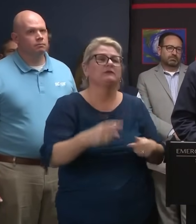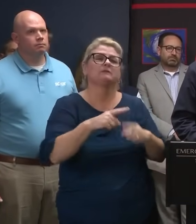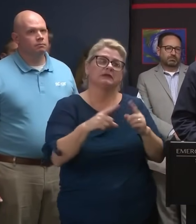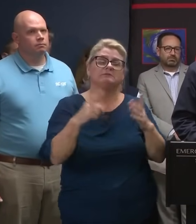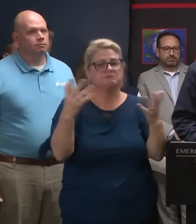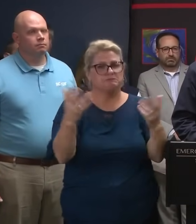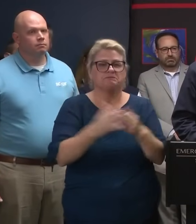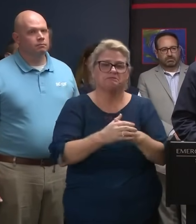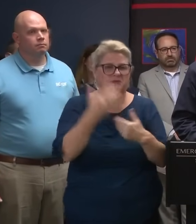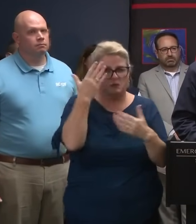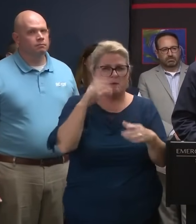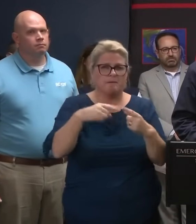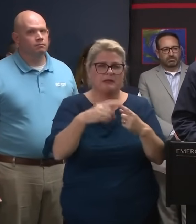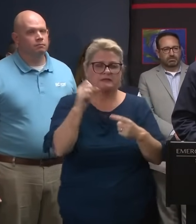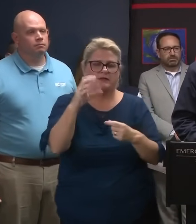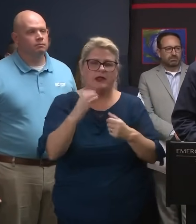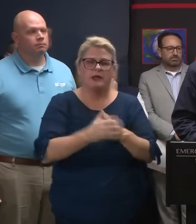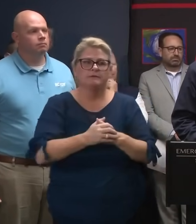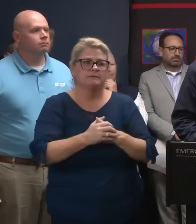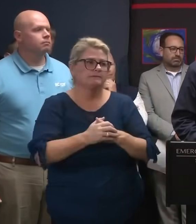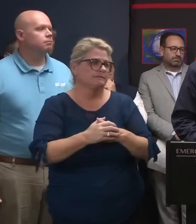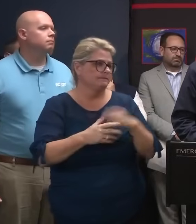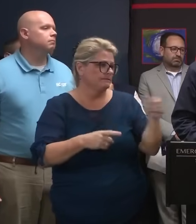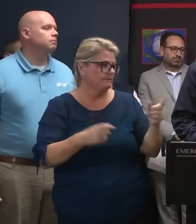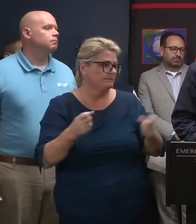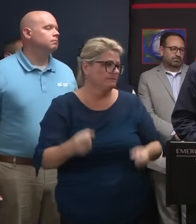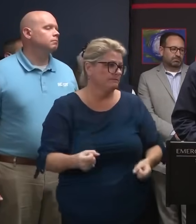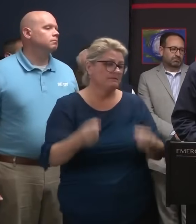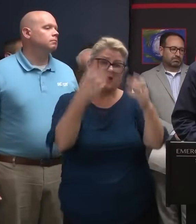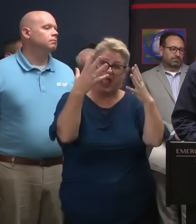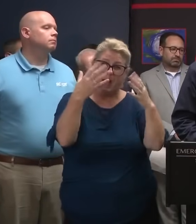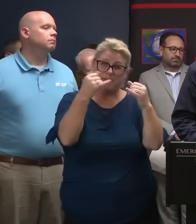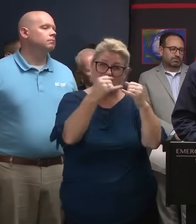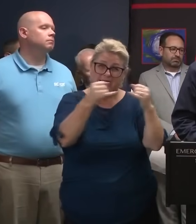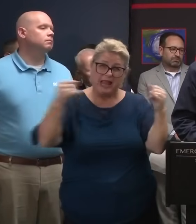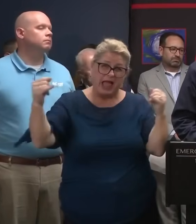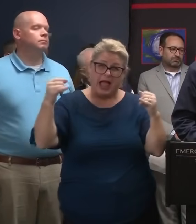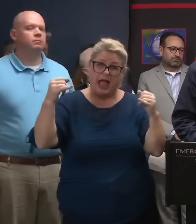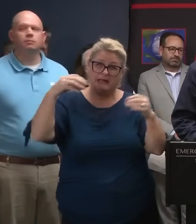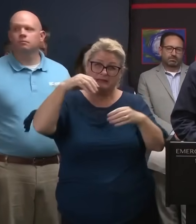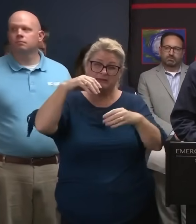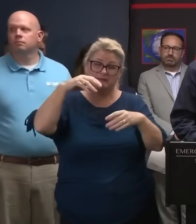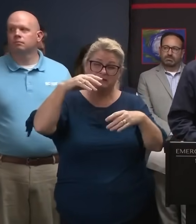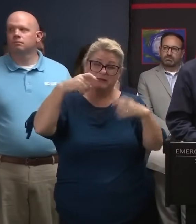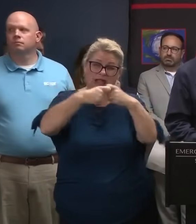Last question. Roughly how many miles of line do we have there above ground?